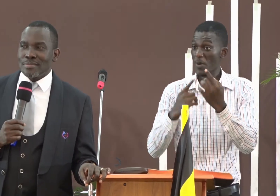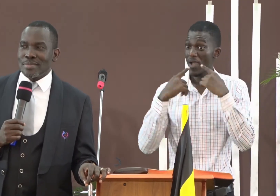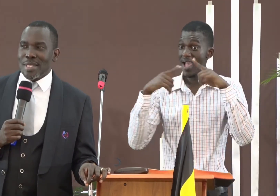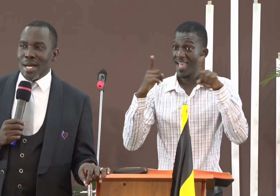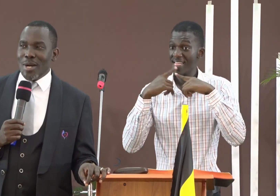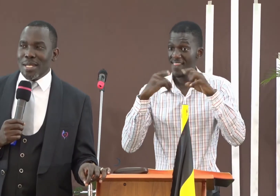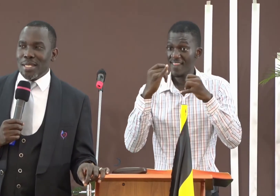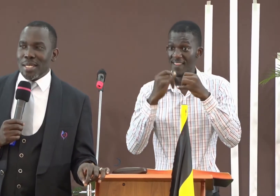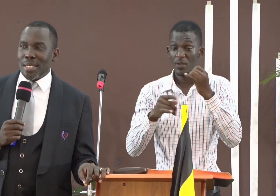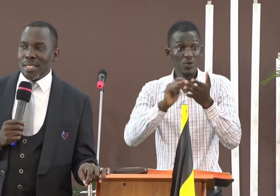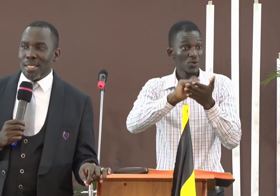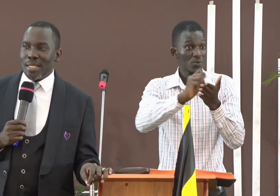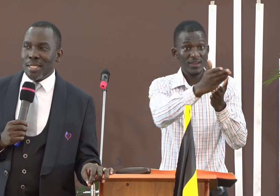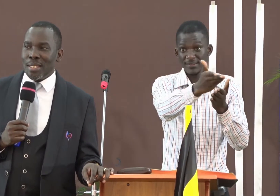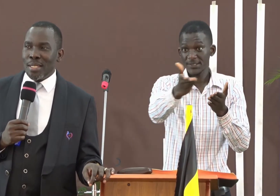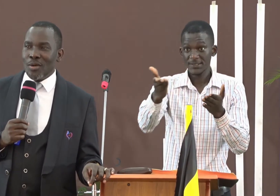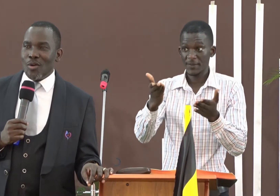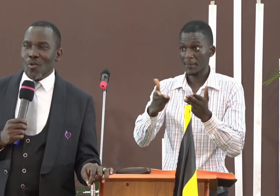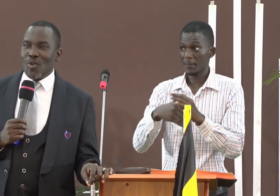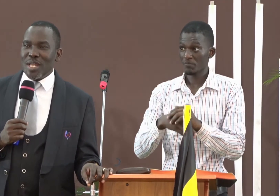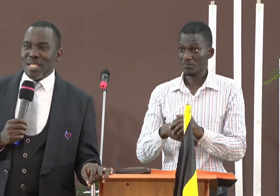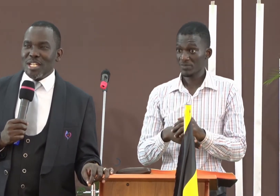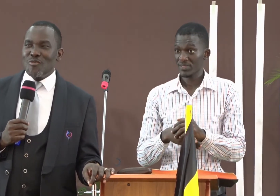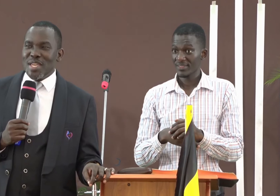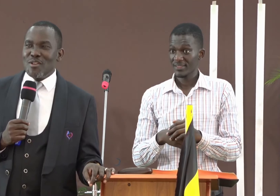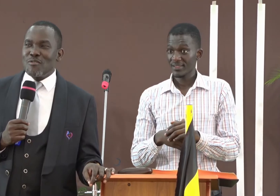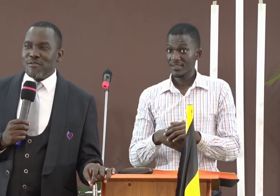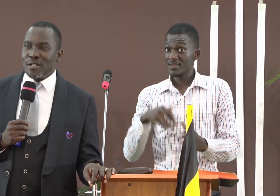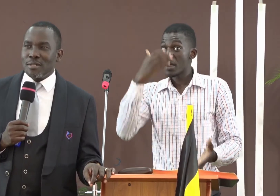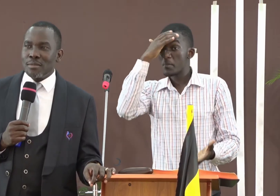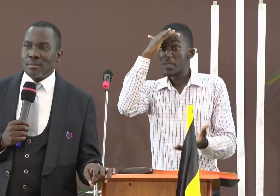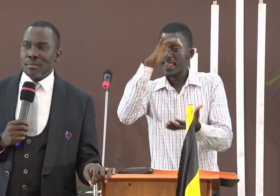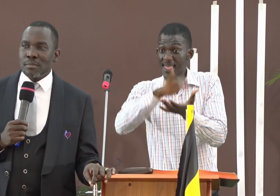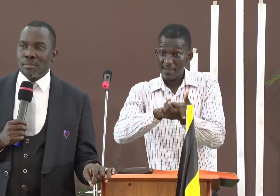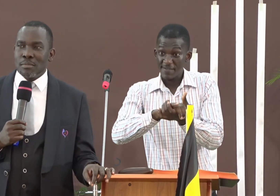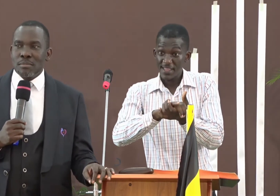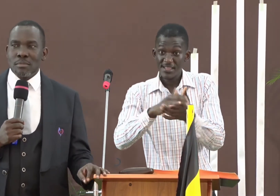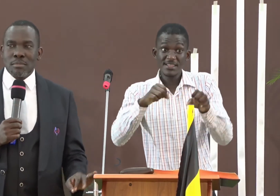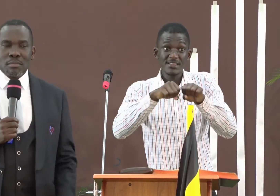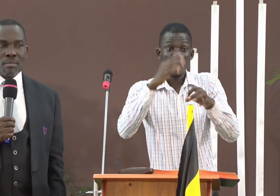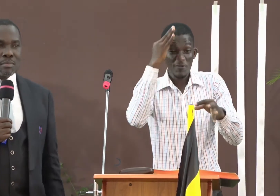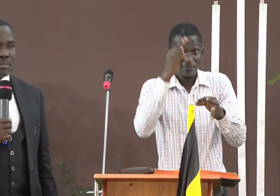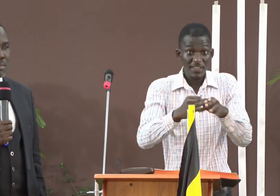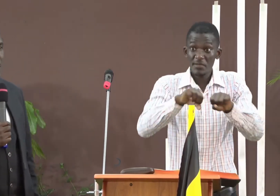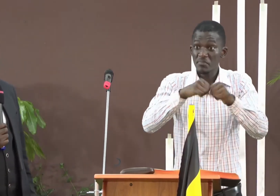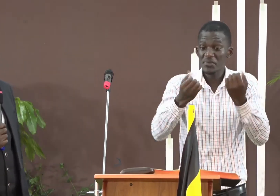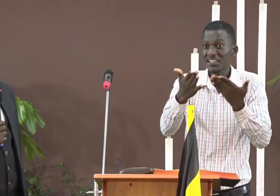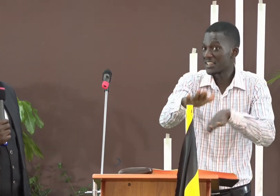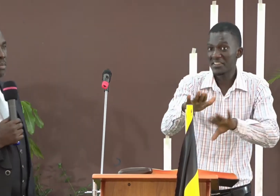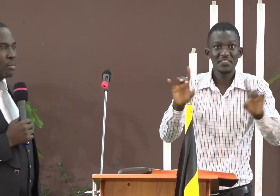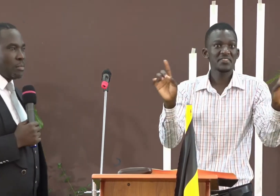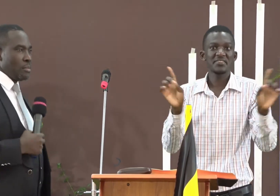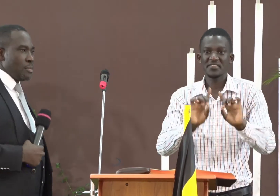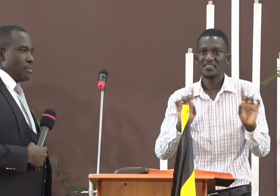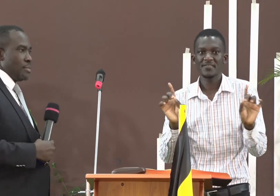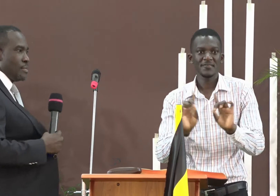last announcements. Kawandike. Please note it down. Okukiriza tekumenya okufa. Faith does not remove